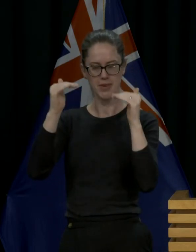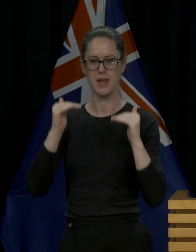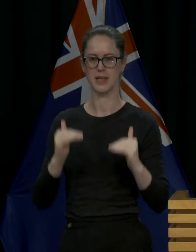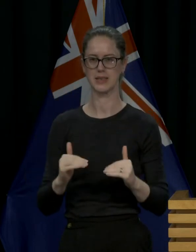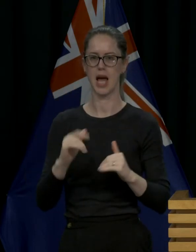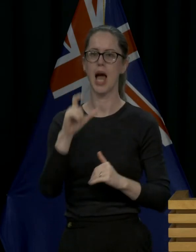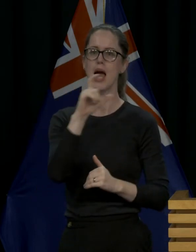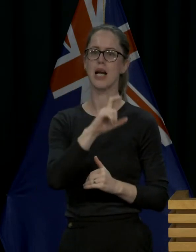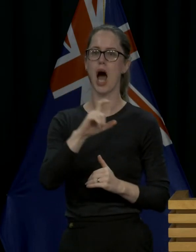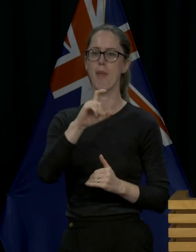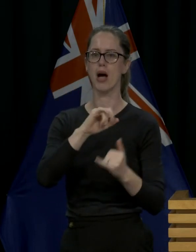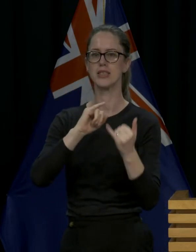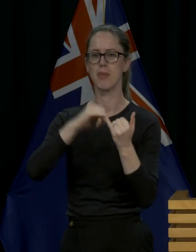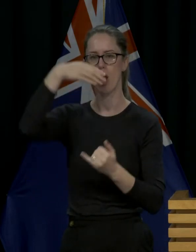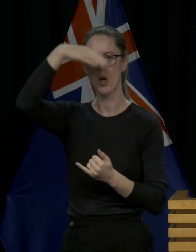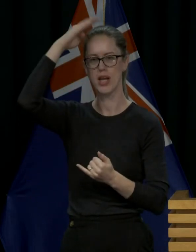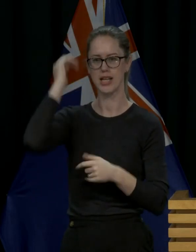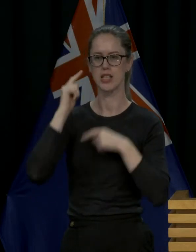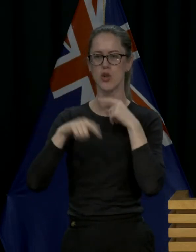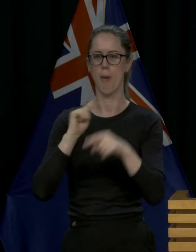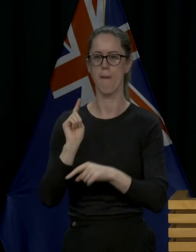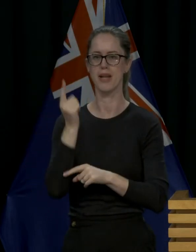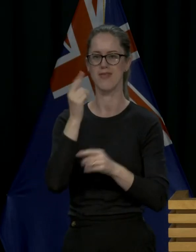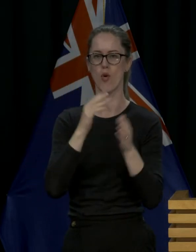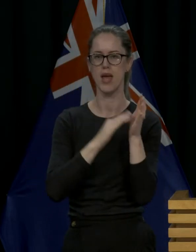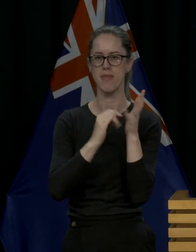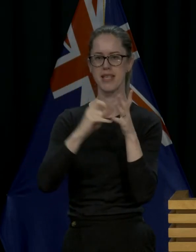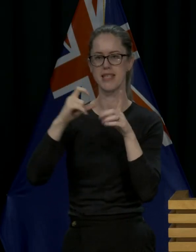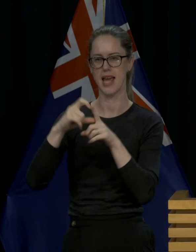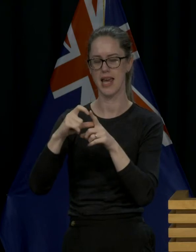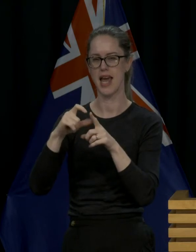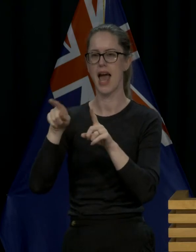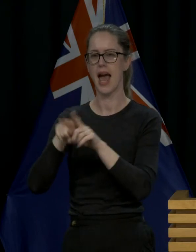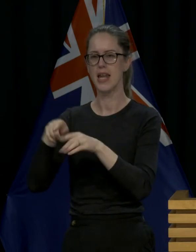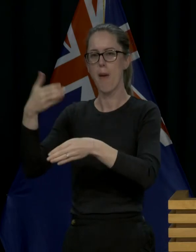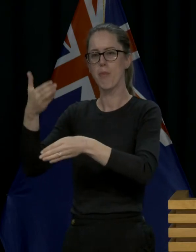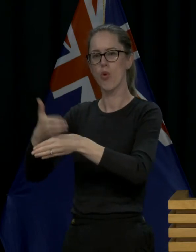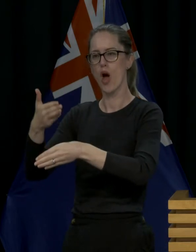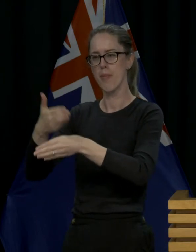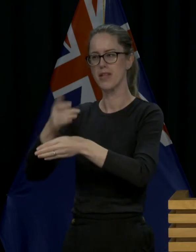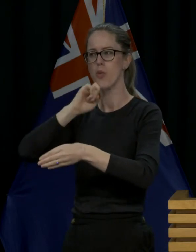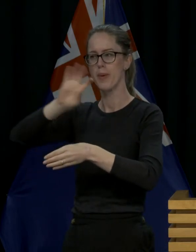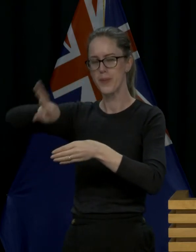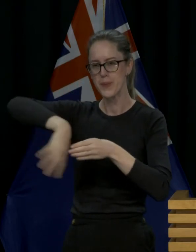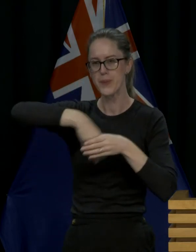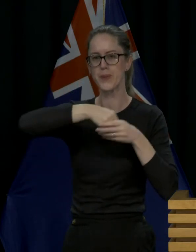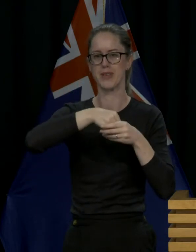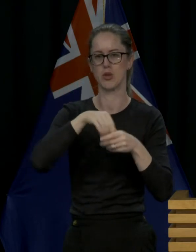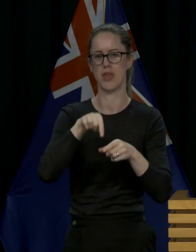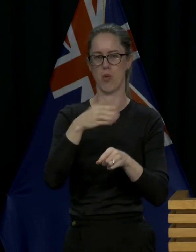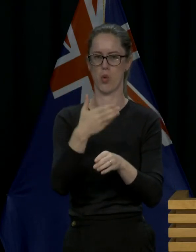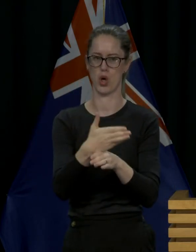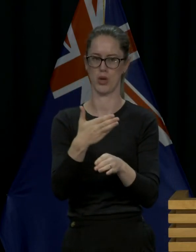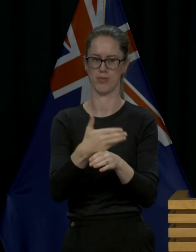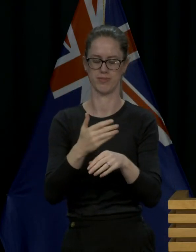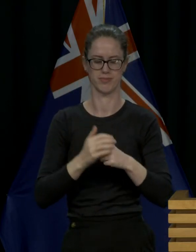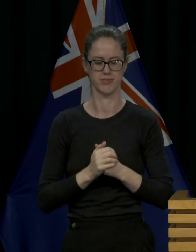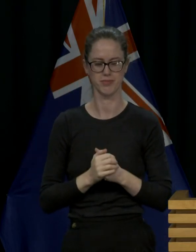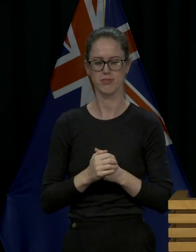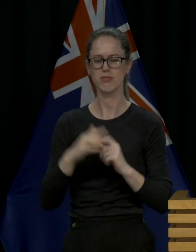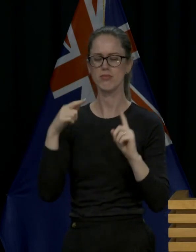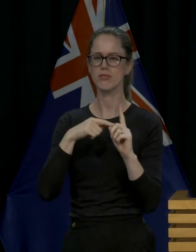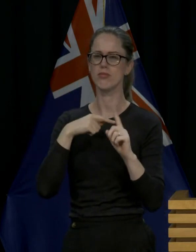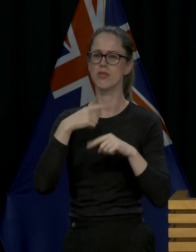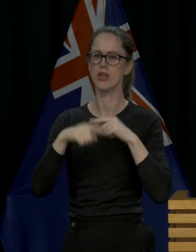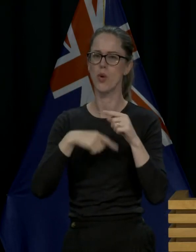Carmel Cepoloni will continue in social development, and the employment portfolio will be rolled back into her work. She will